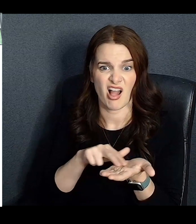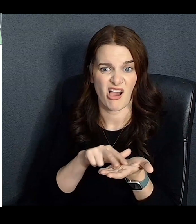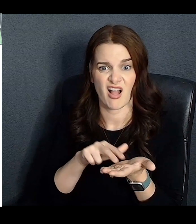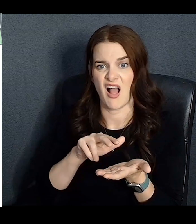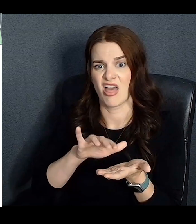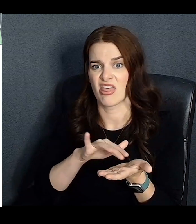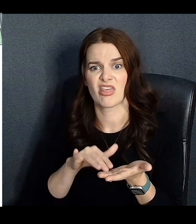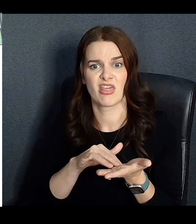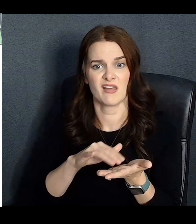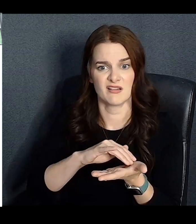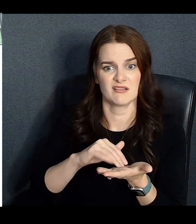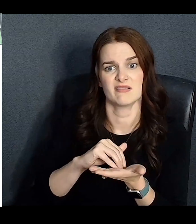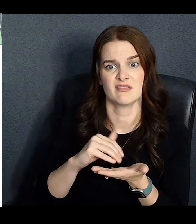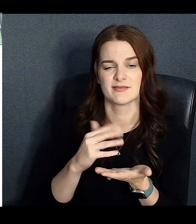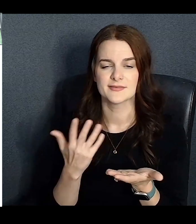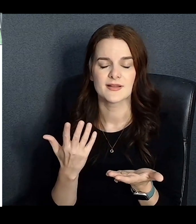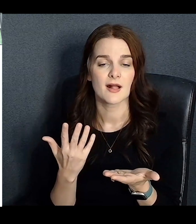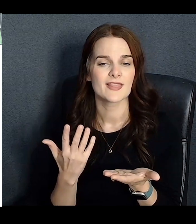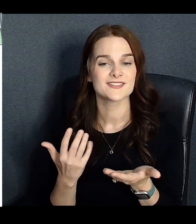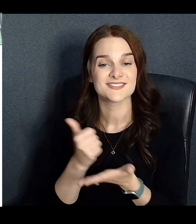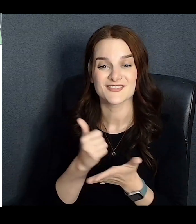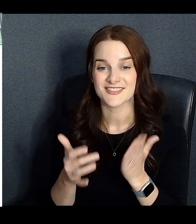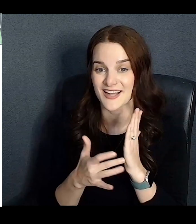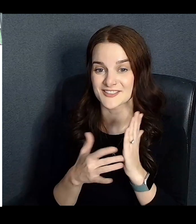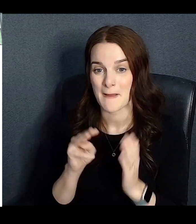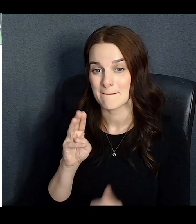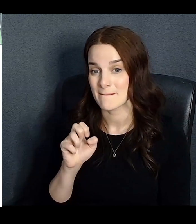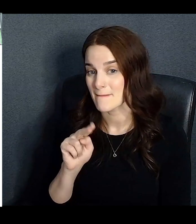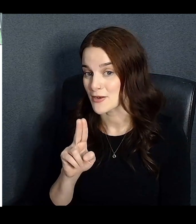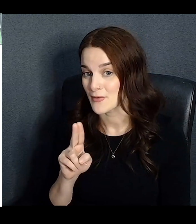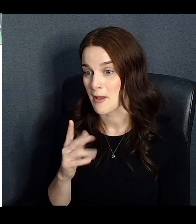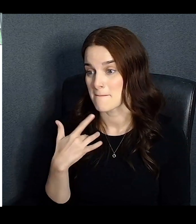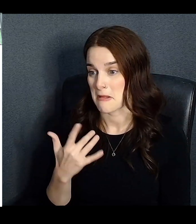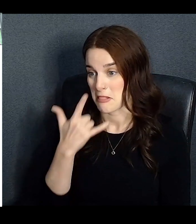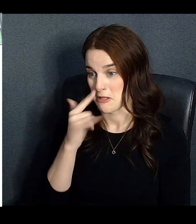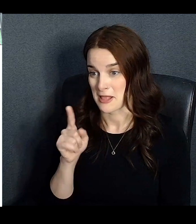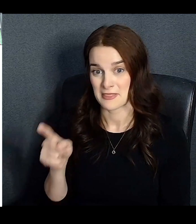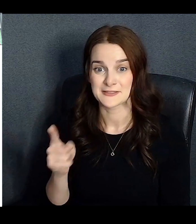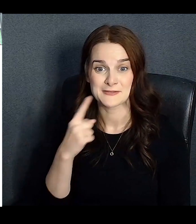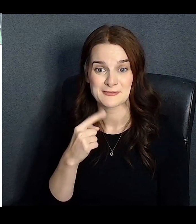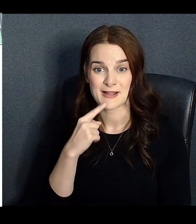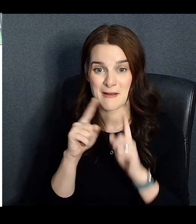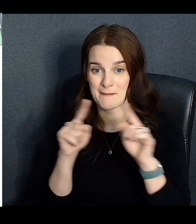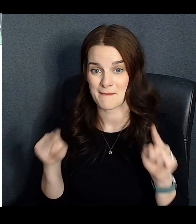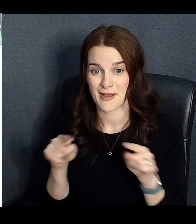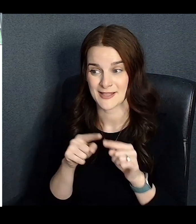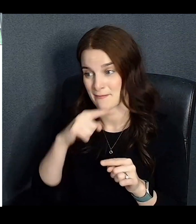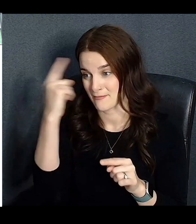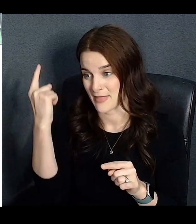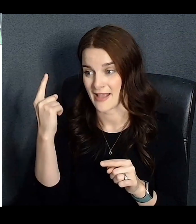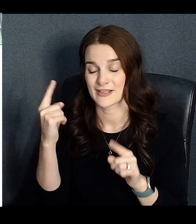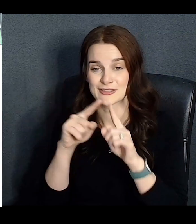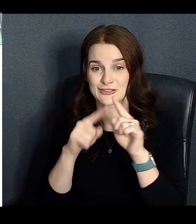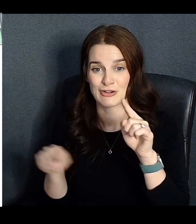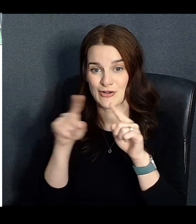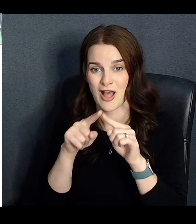finger gestures. This little assistive touch menu, which usually on your screen looks like that. In the red box, it looks like a little black circle,